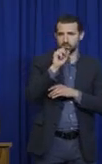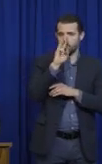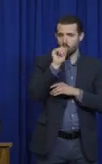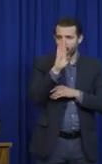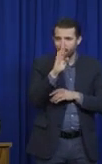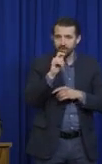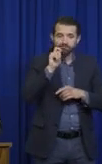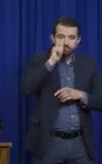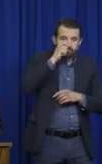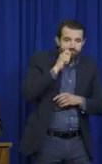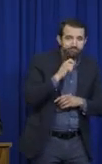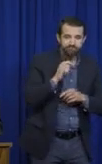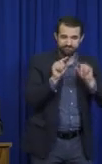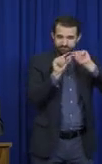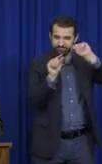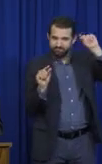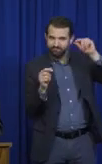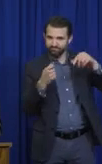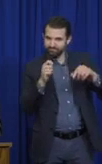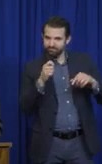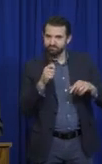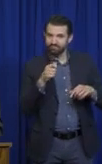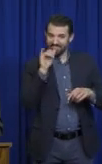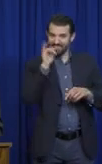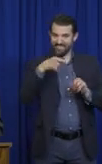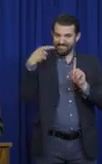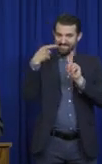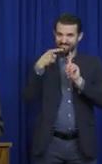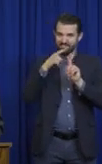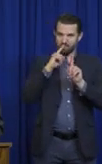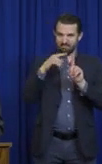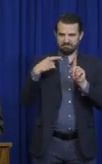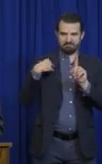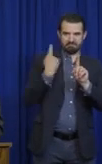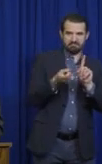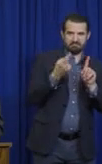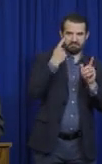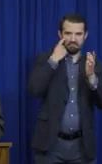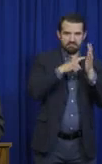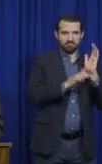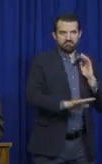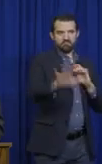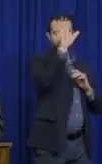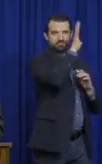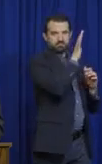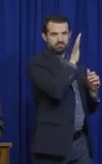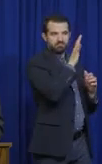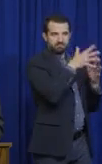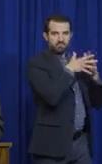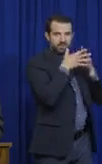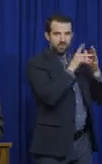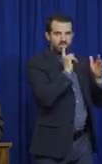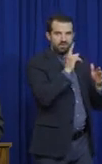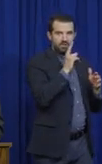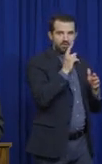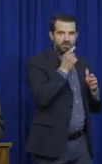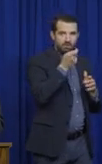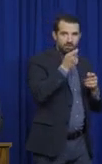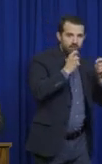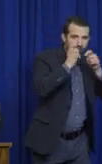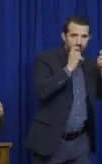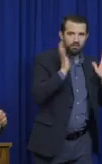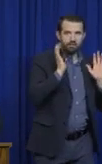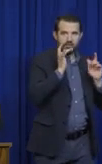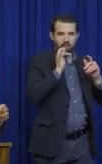test for coronavirus. These are the swabs that are placed in your nose or back in the back of your throat that